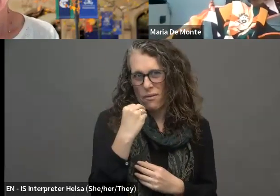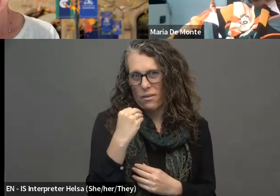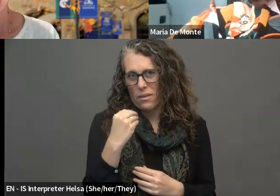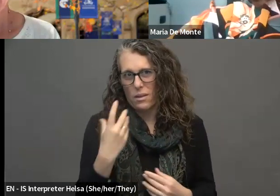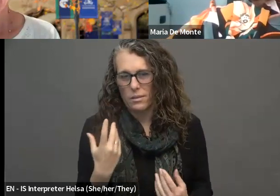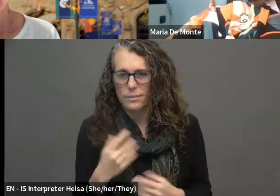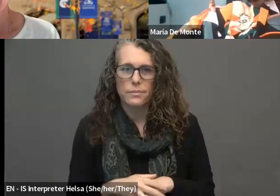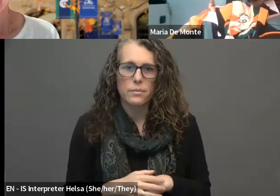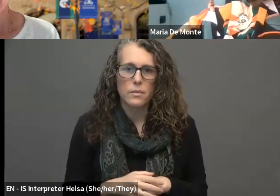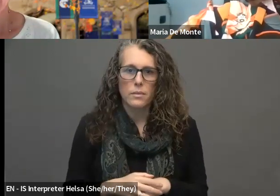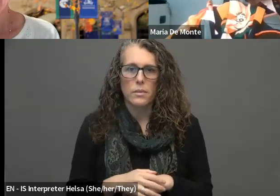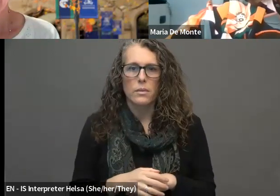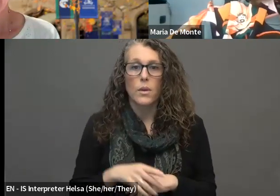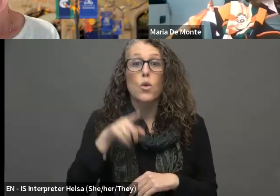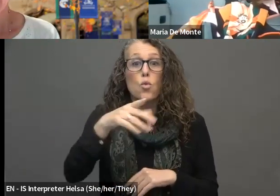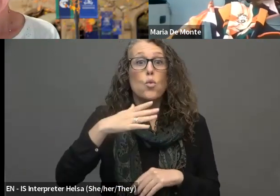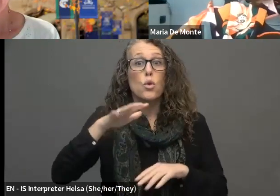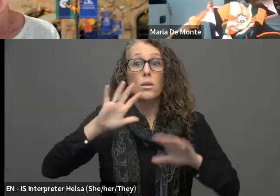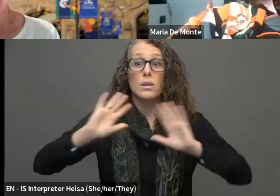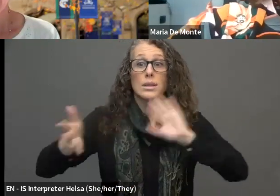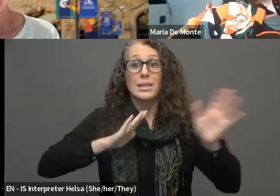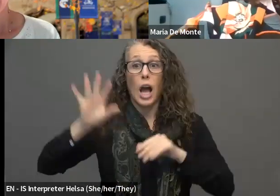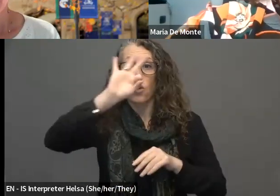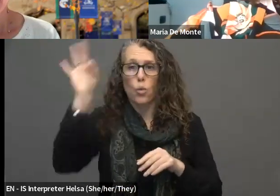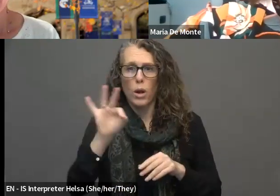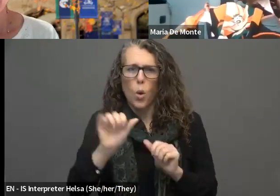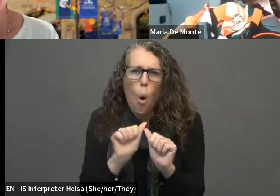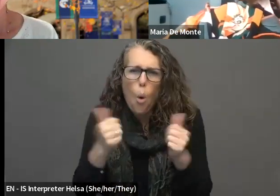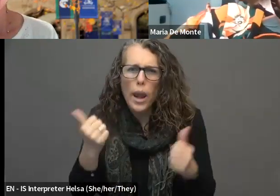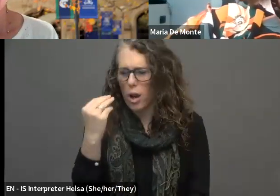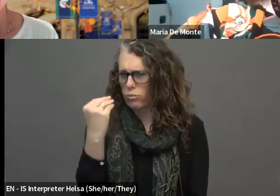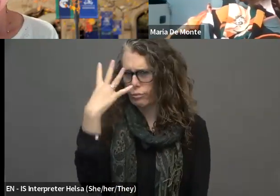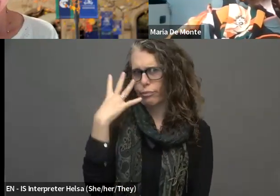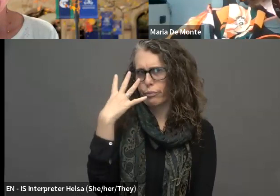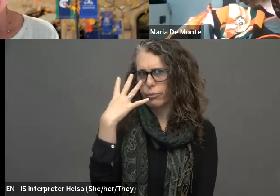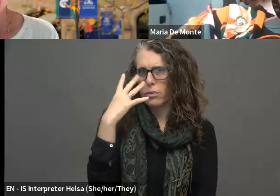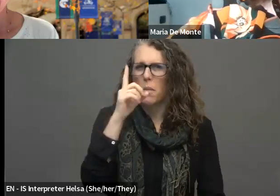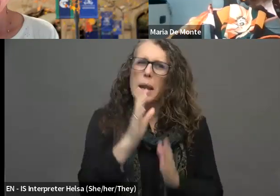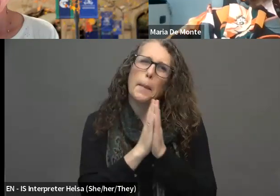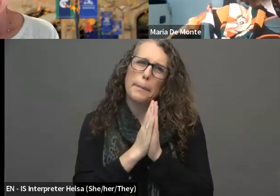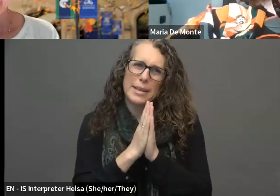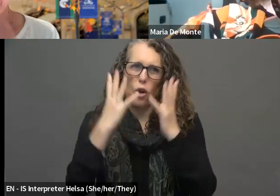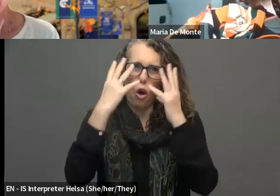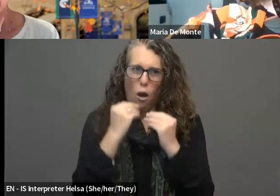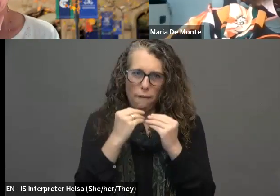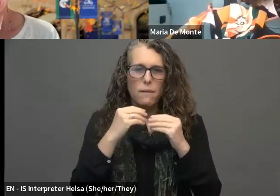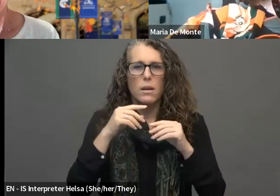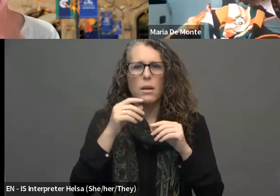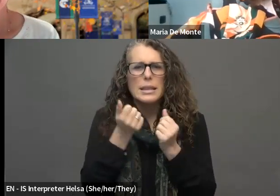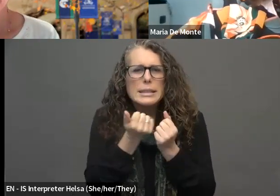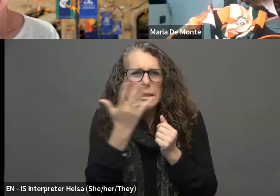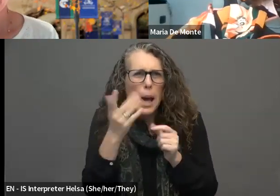your question, you can just switch off your video so that this will ease the connection for those who have